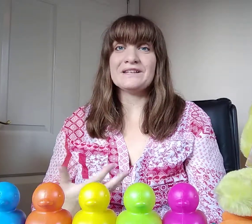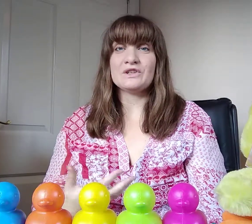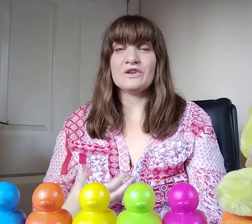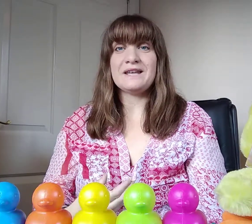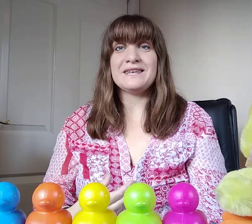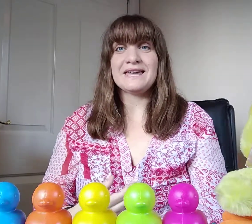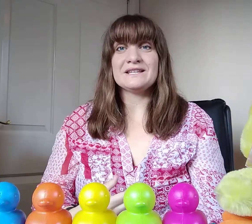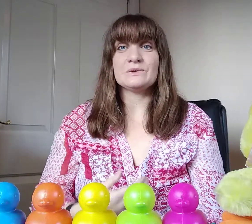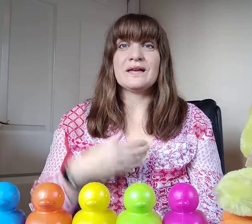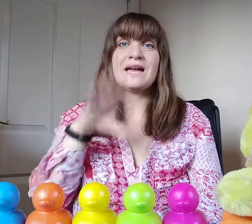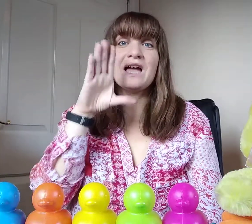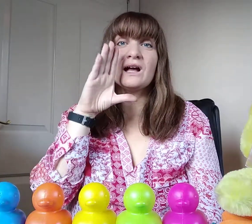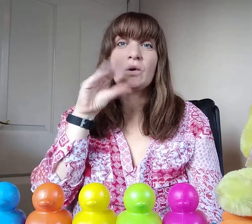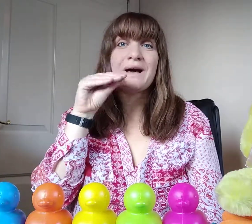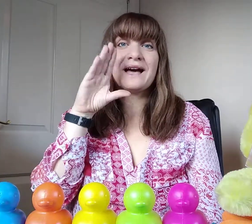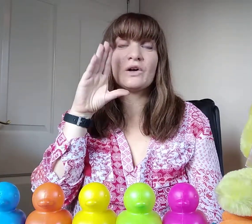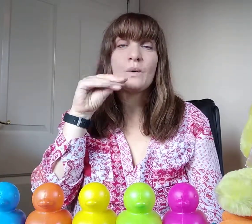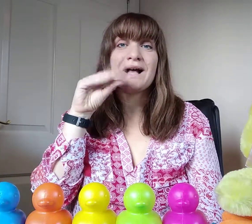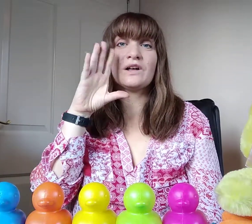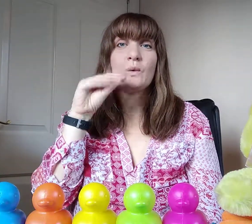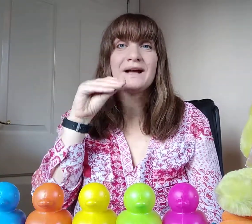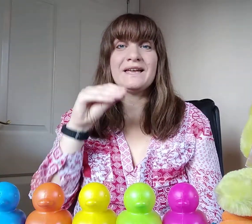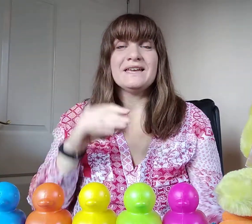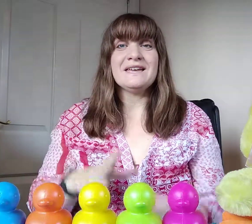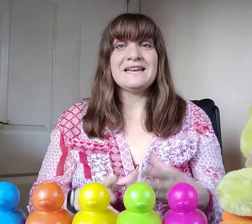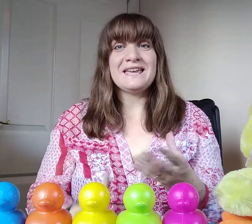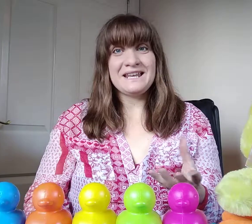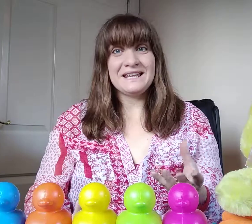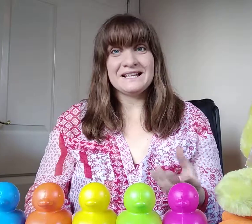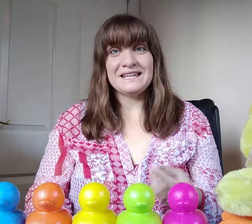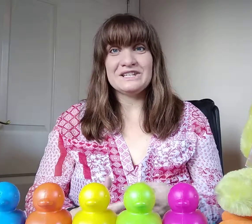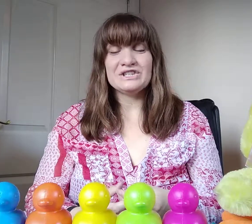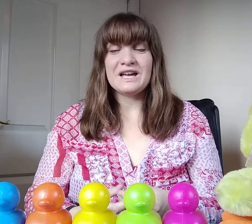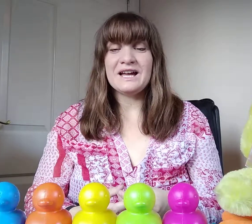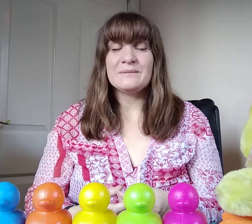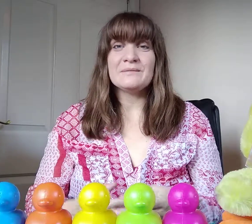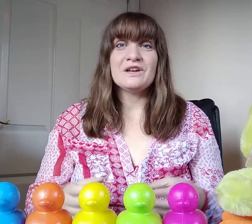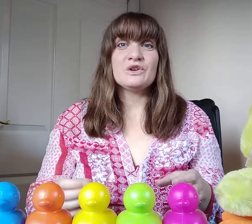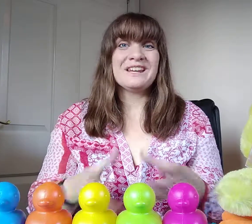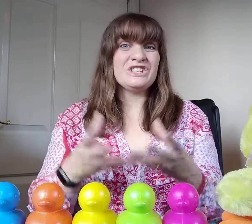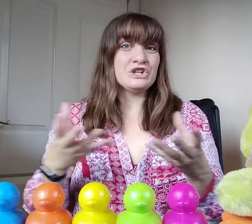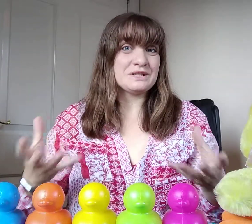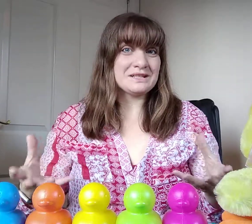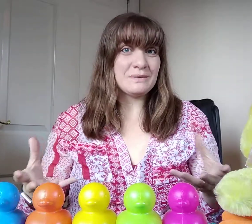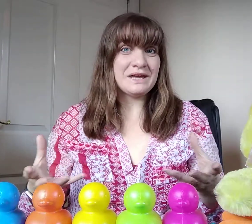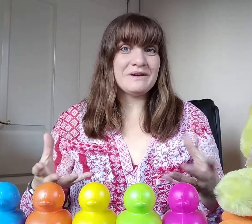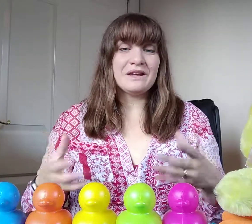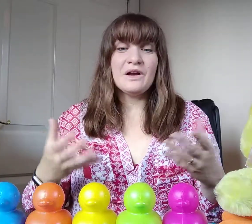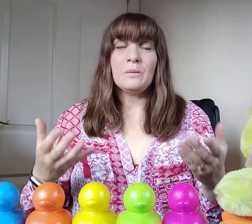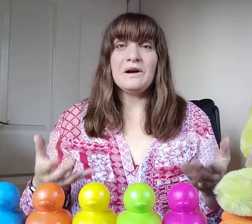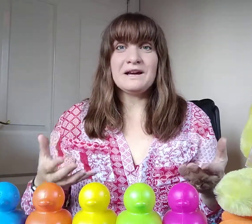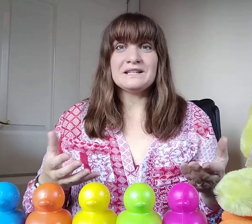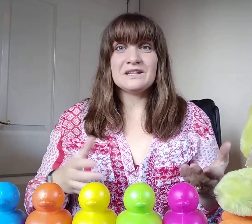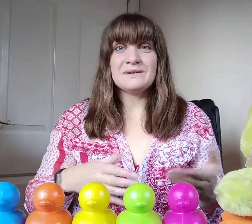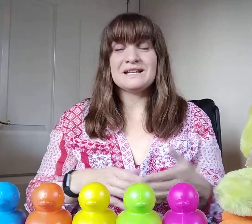So you've got a nasal there. Coin, coin, coin. In English, you get a duck disappearing. What I do is after